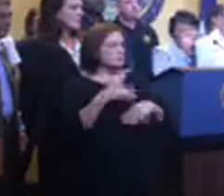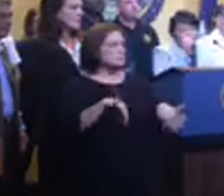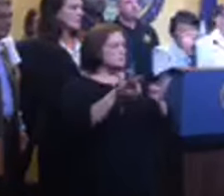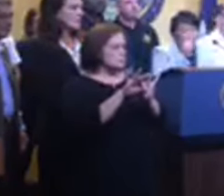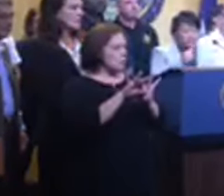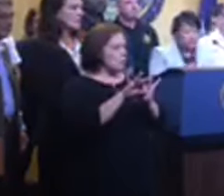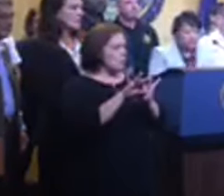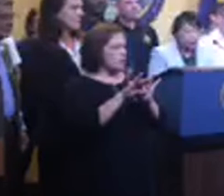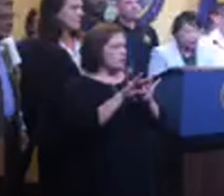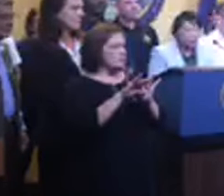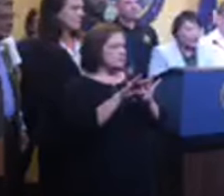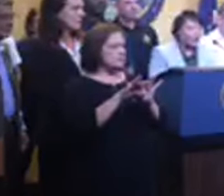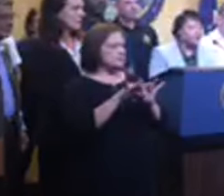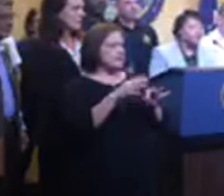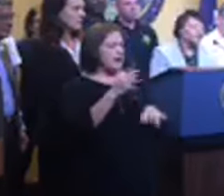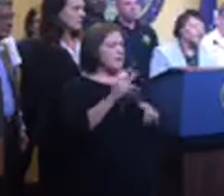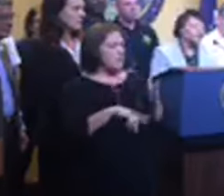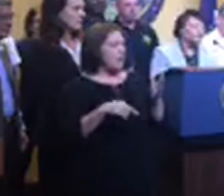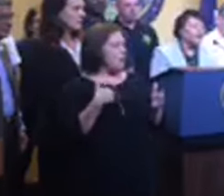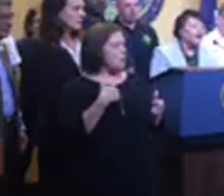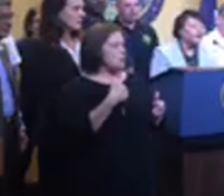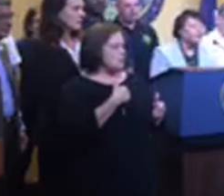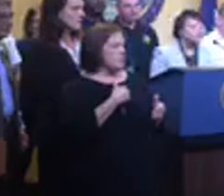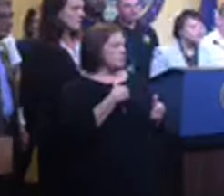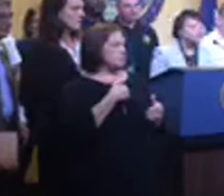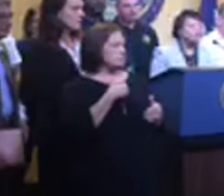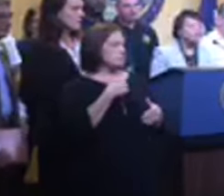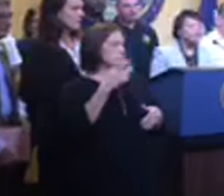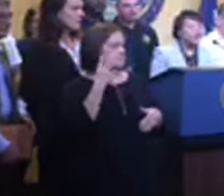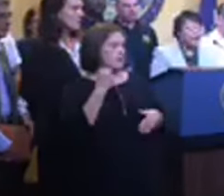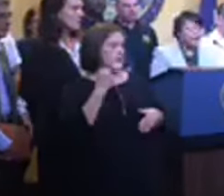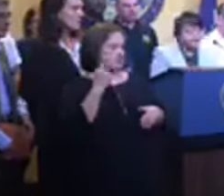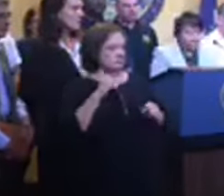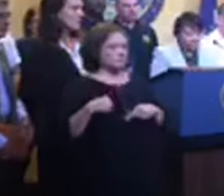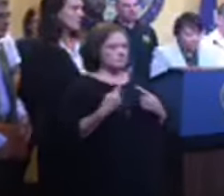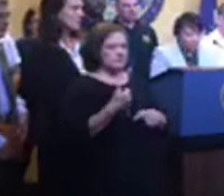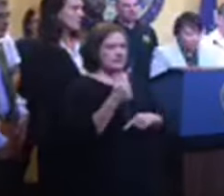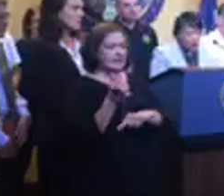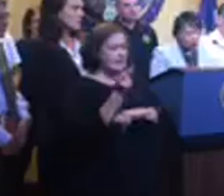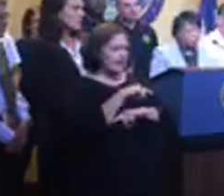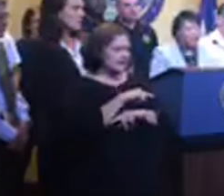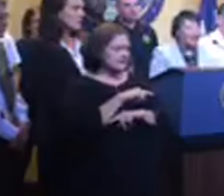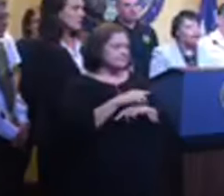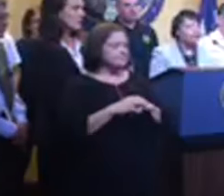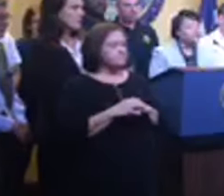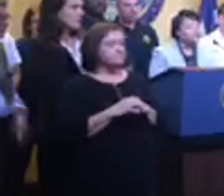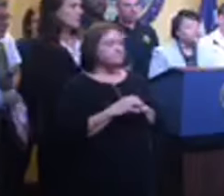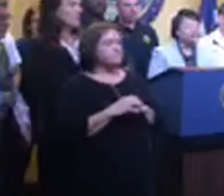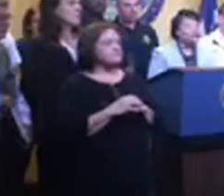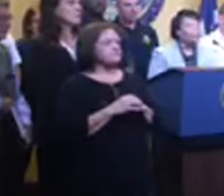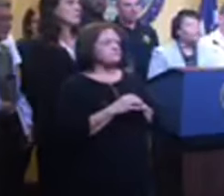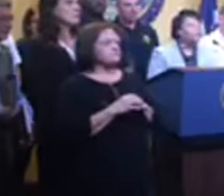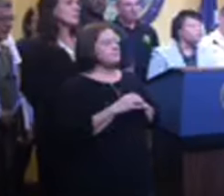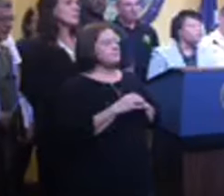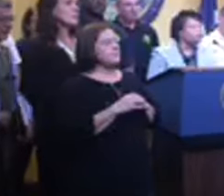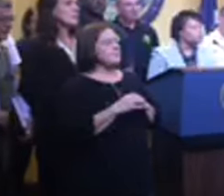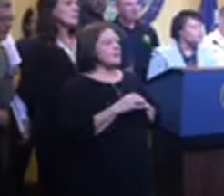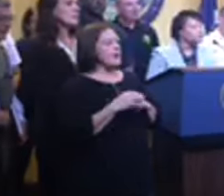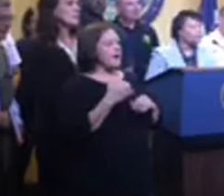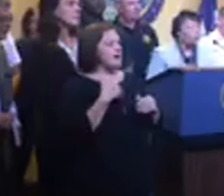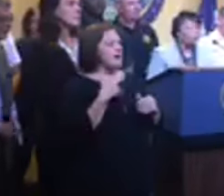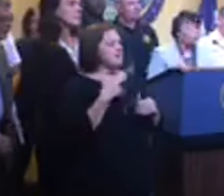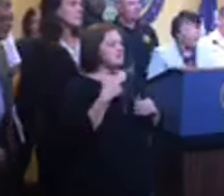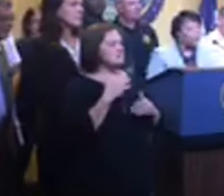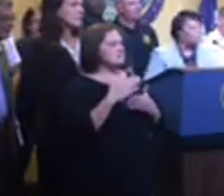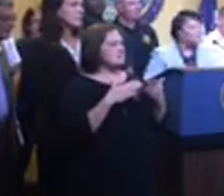have been experiencing in our city over the past 10 days. We do have just a couple of